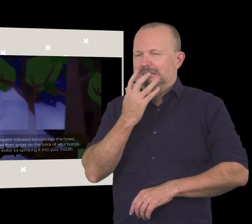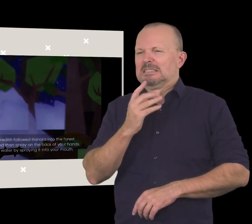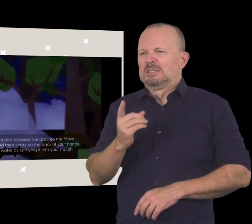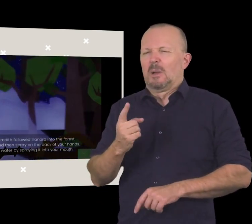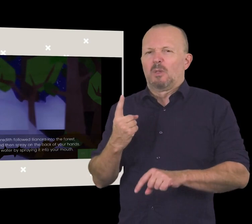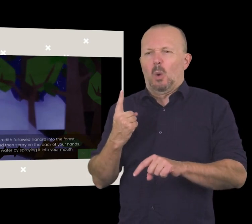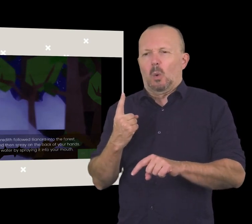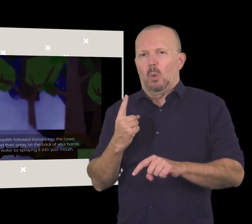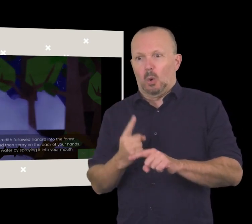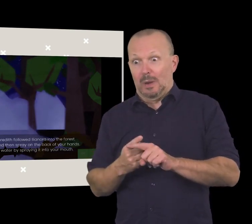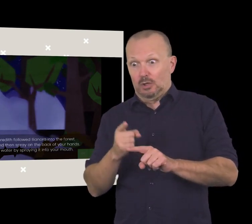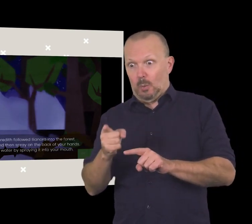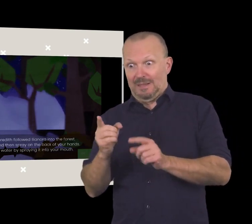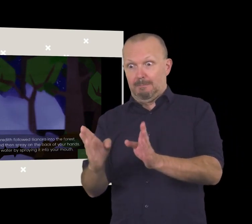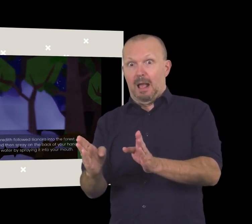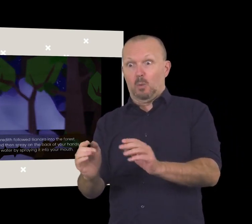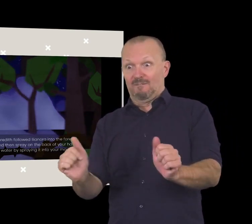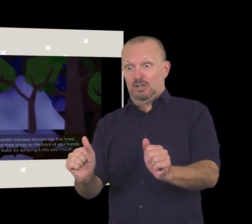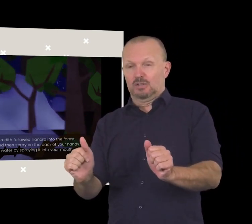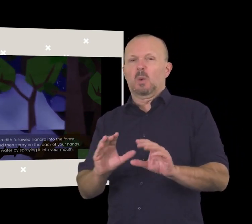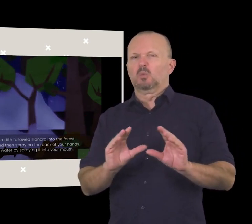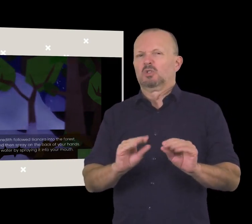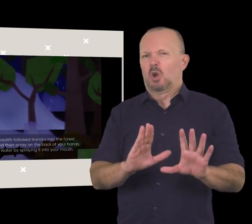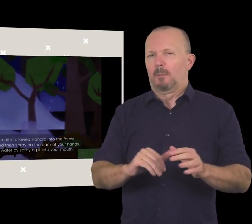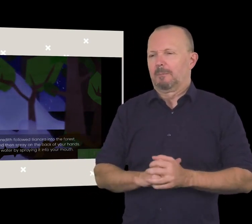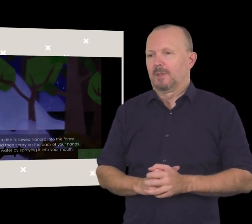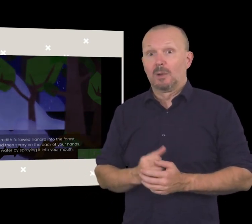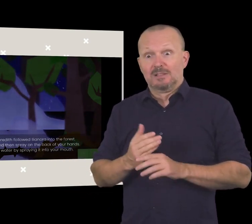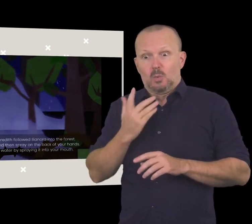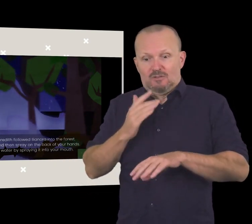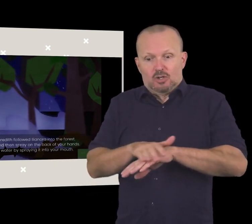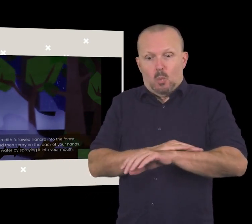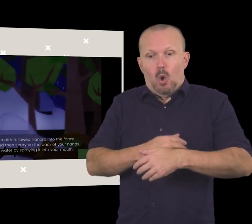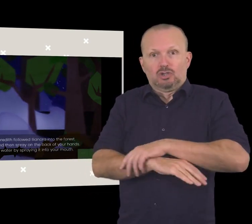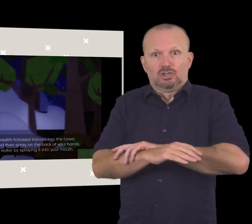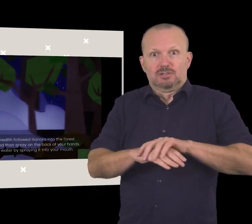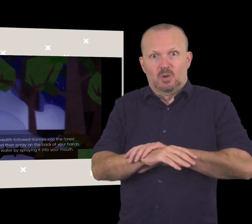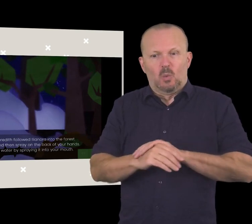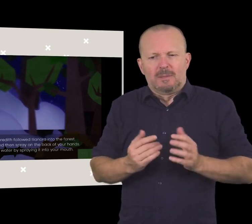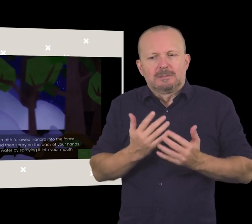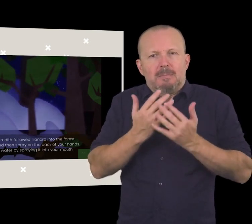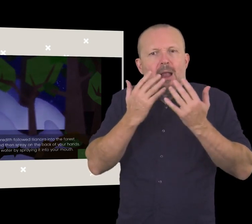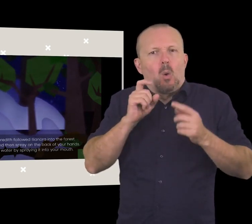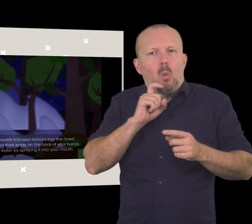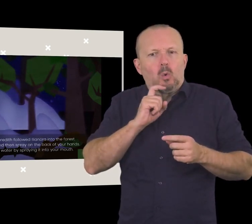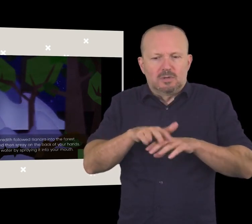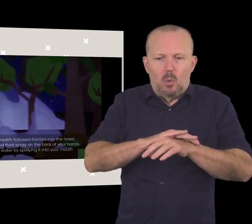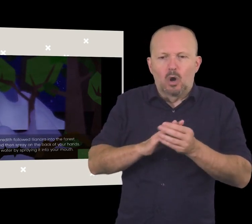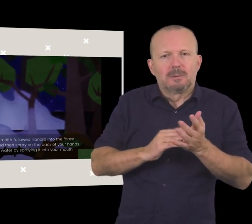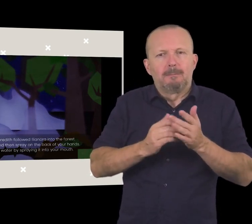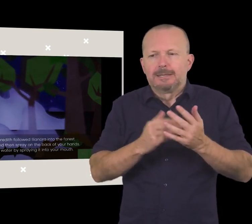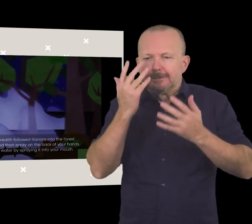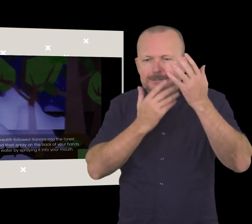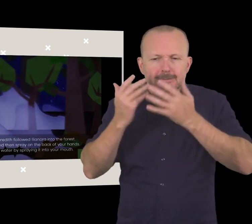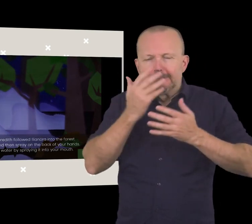Mike told me I've gone very over time. So I'm just going to quickly do this beautiful bit after we've just washed ourselves with our